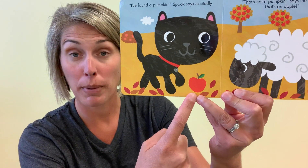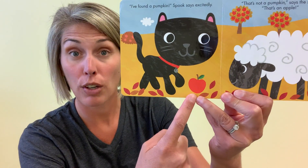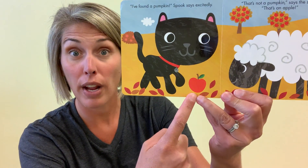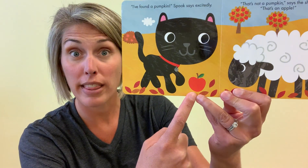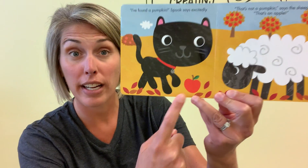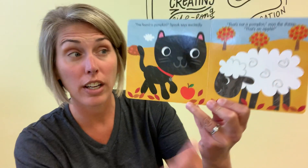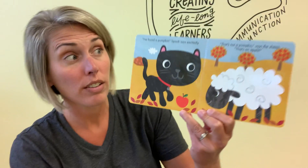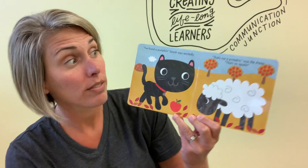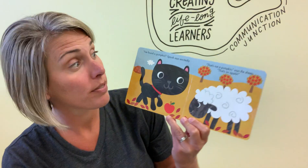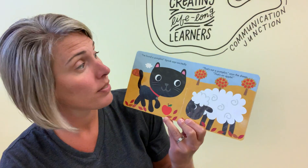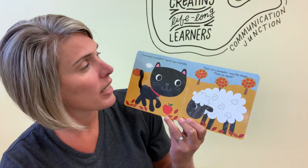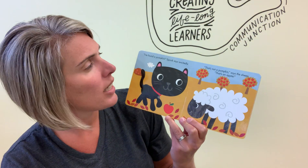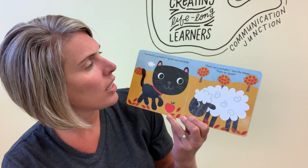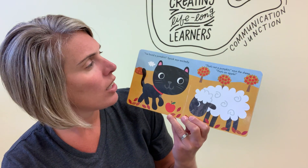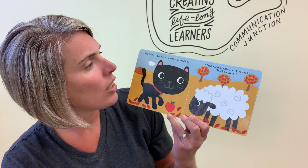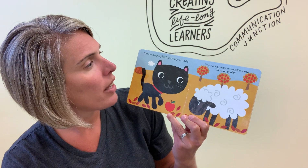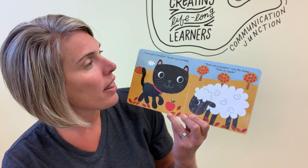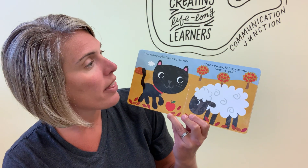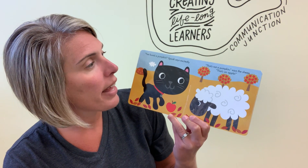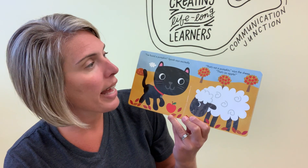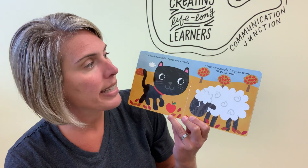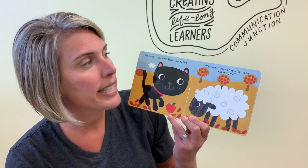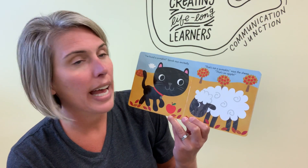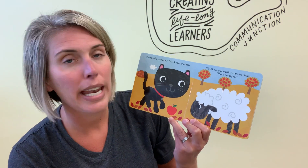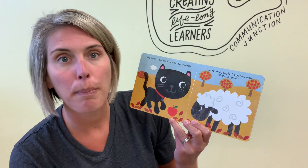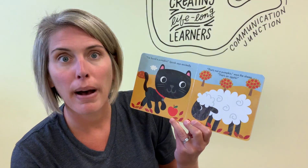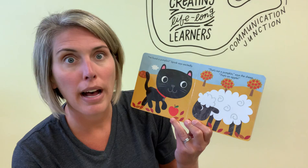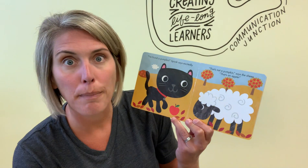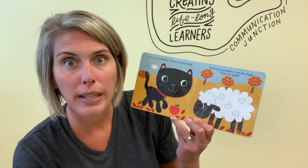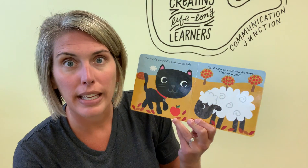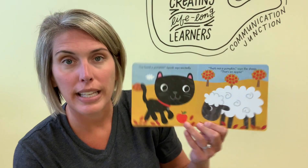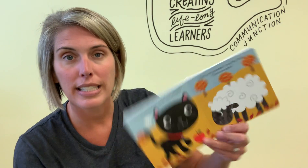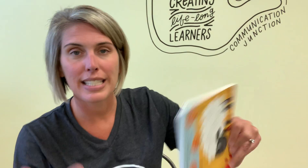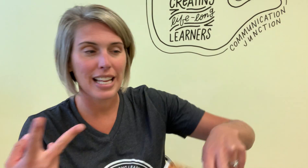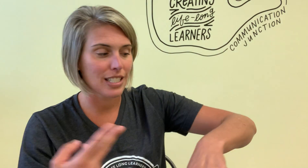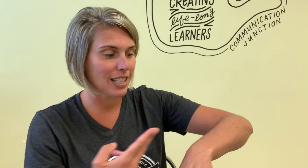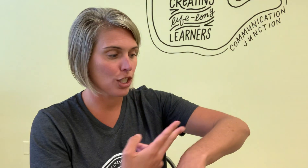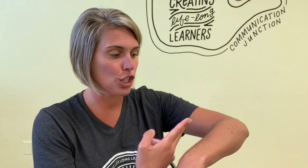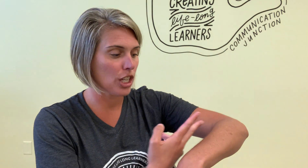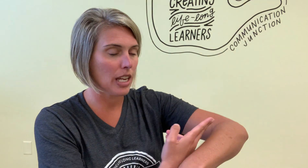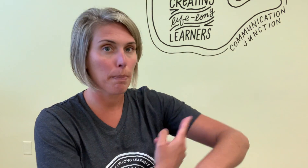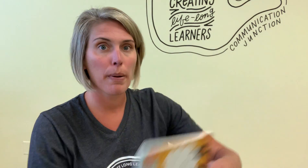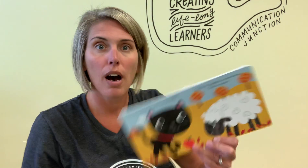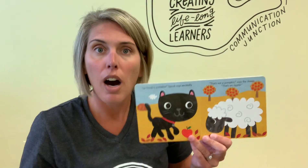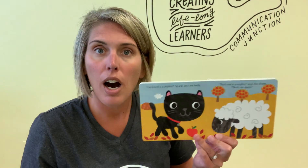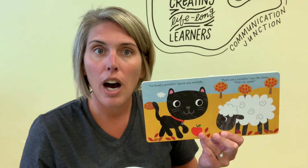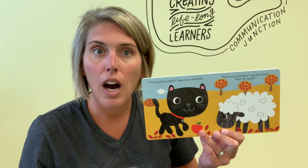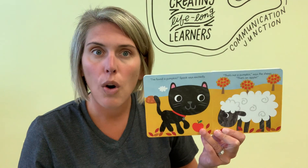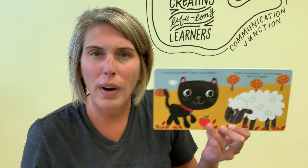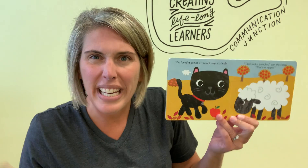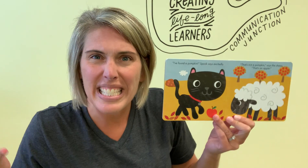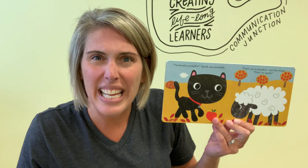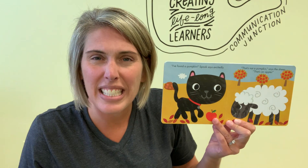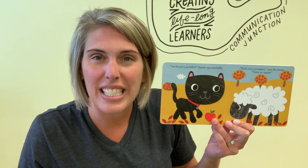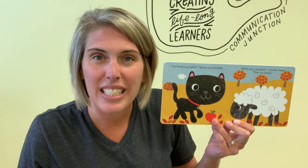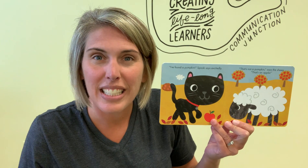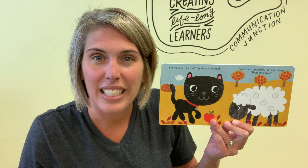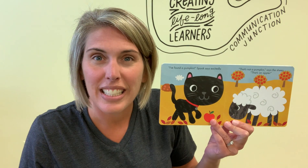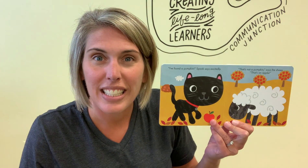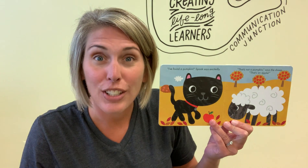right there? That's not a pumpkin, says the sheep. What is it? You're